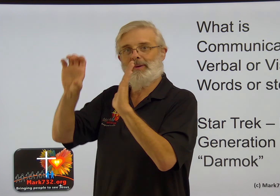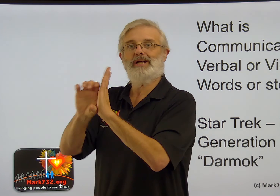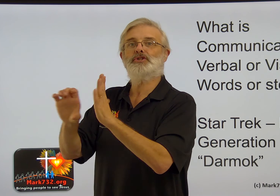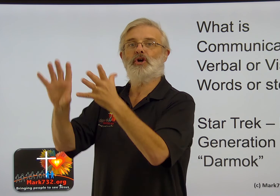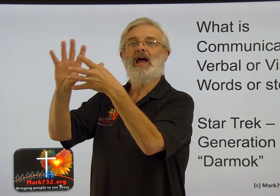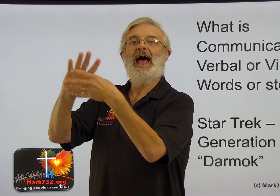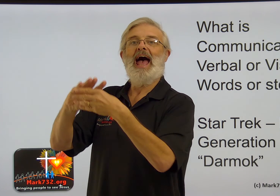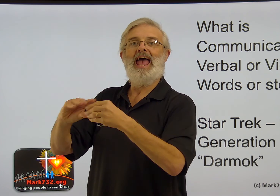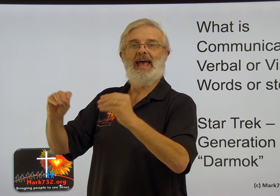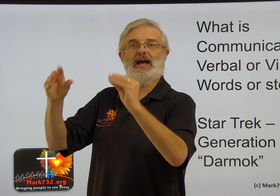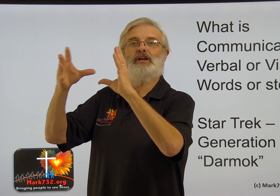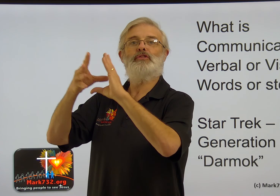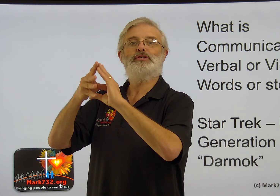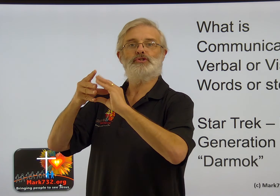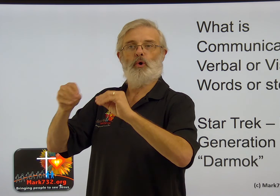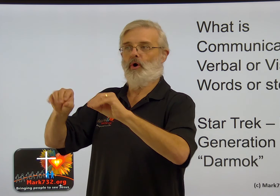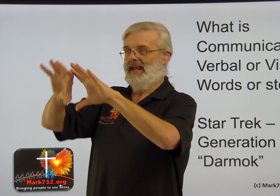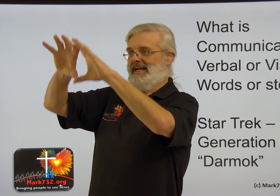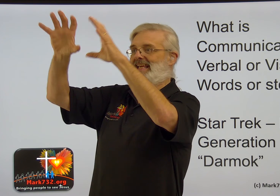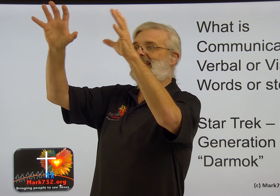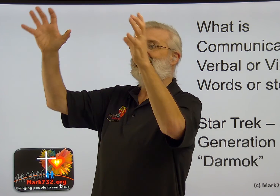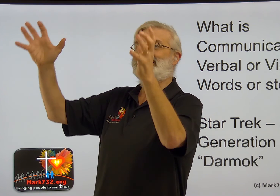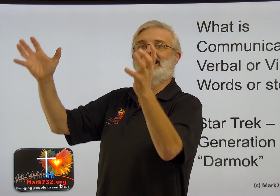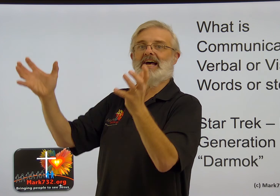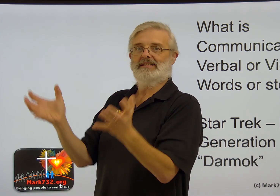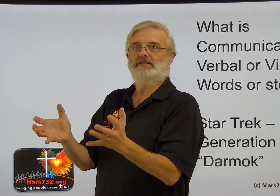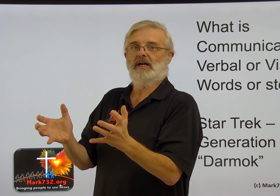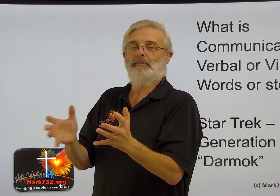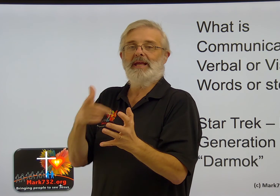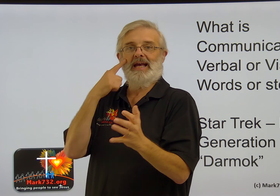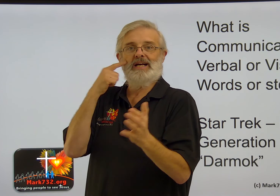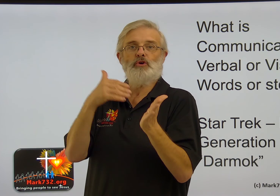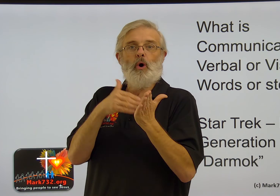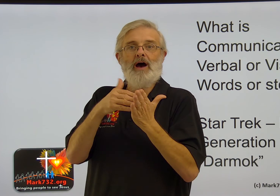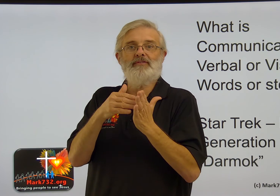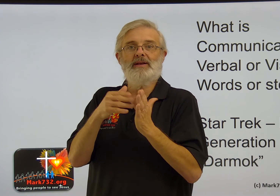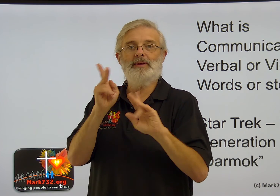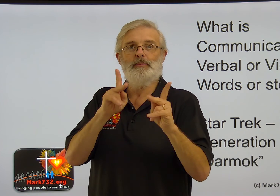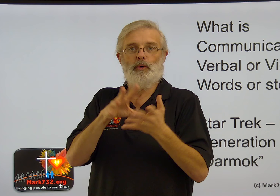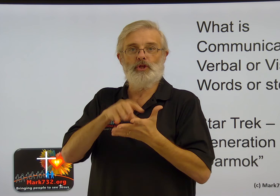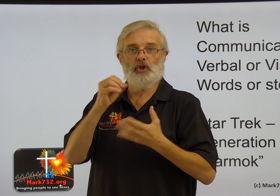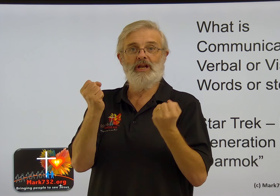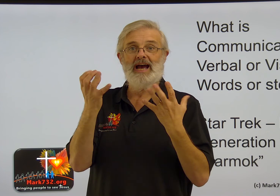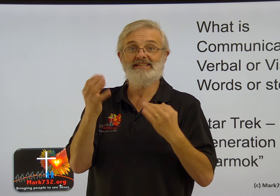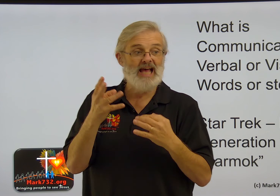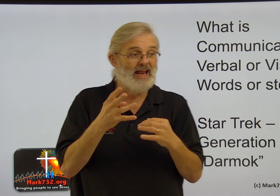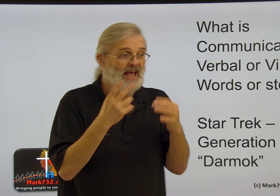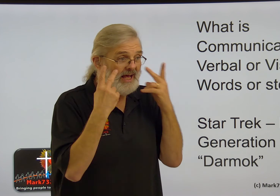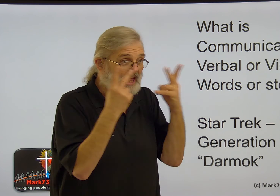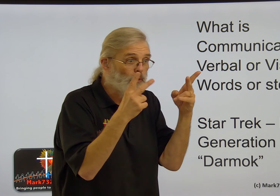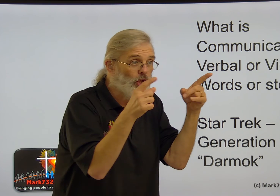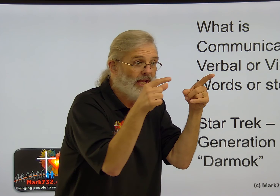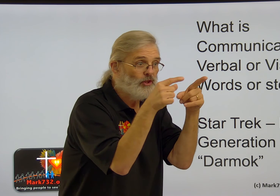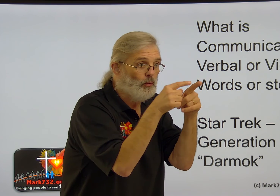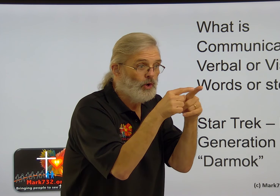picture and the story. Get this, because often people, when they're learning how to sign, they look at the words and